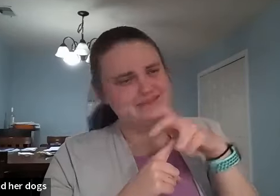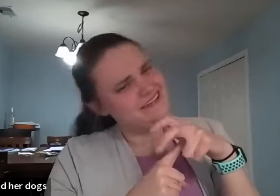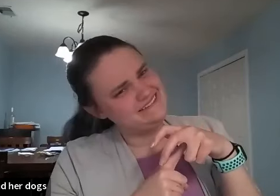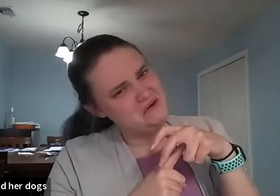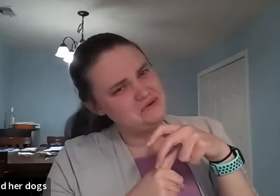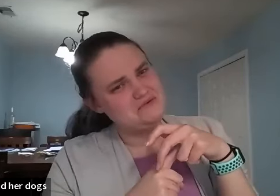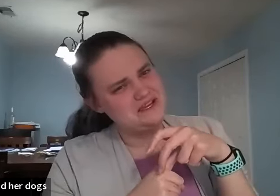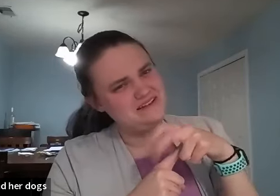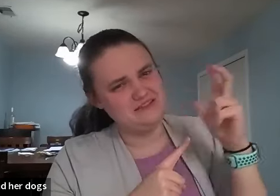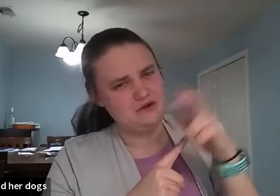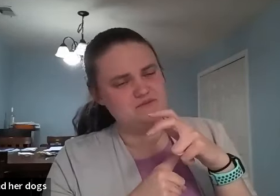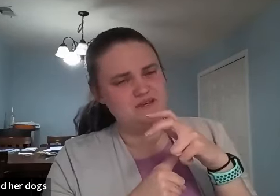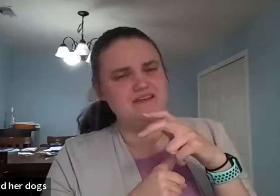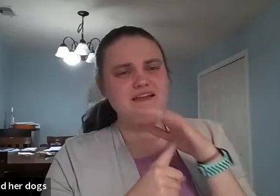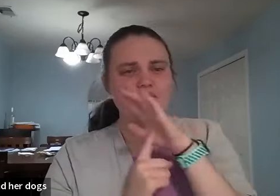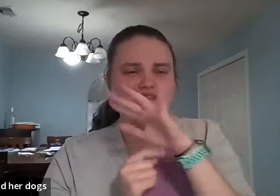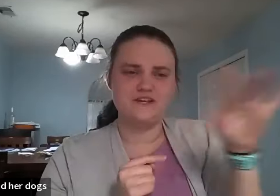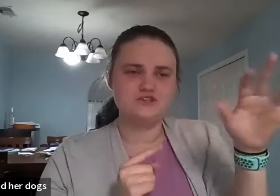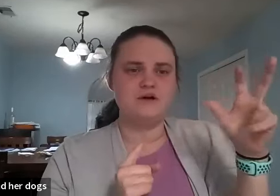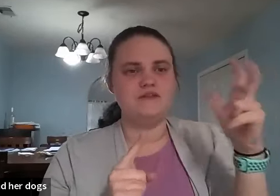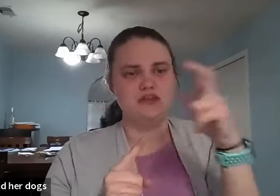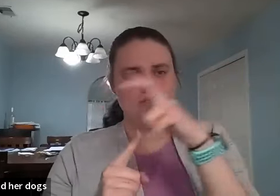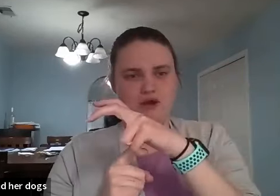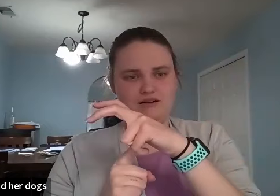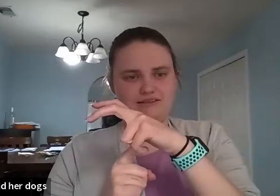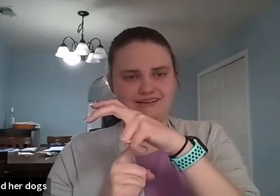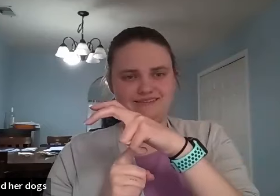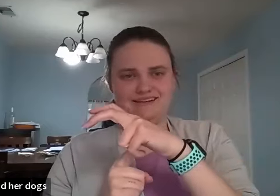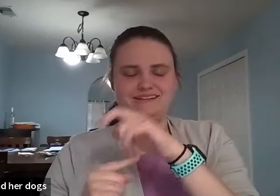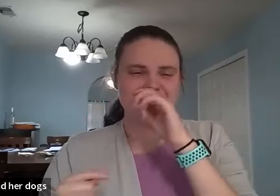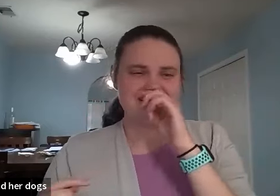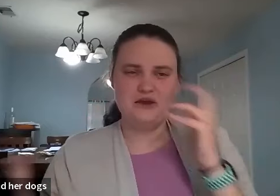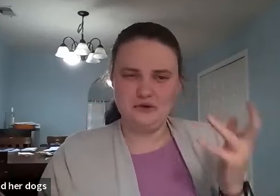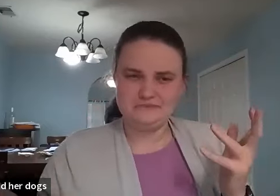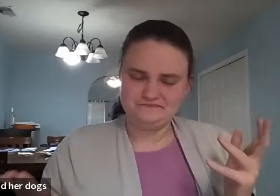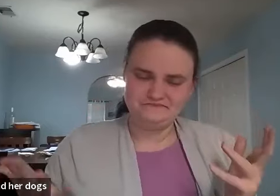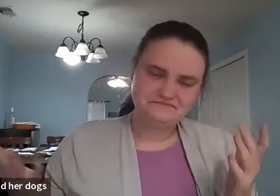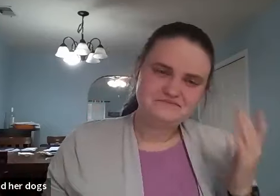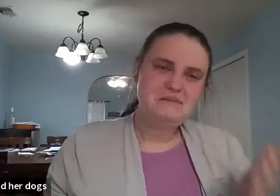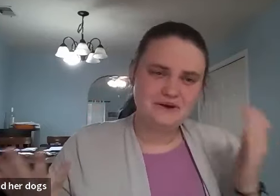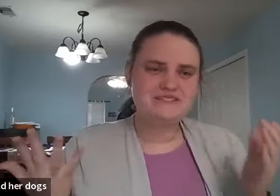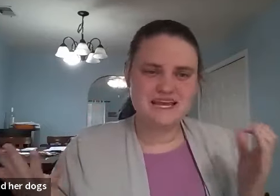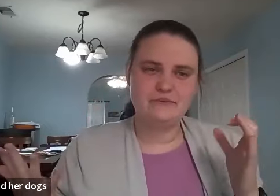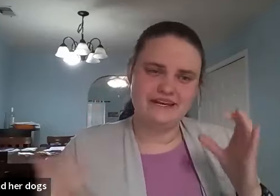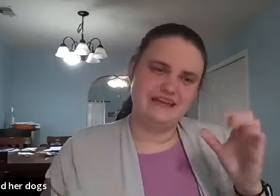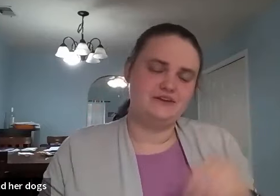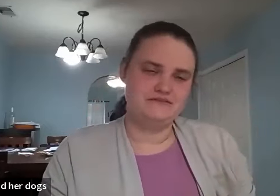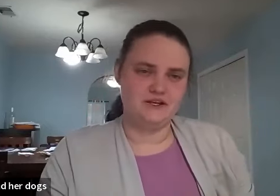I'm like, that one really throws me. They like always fingerspell and then they go broccoli. So most of the time when in doubt, you